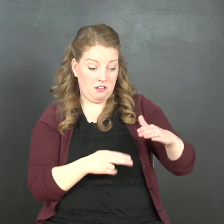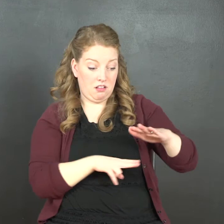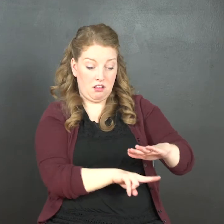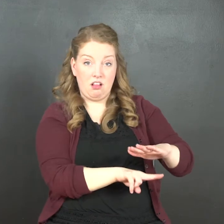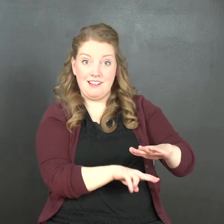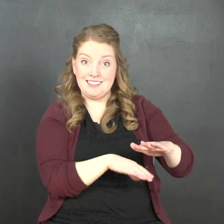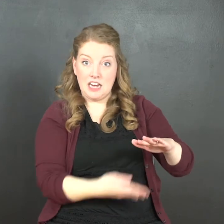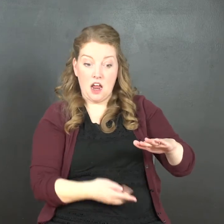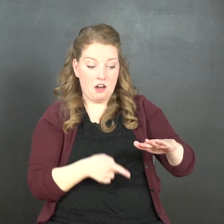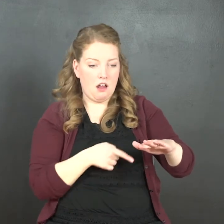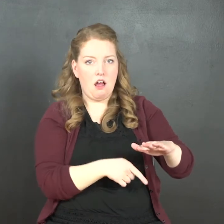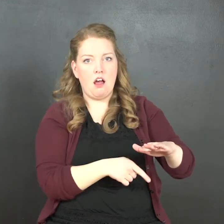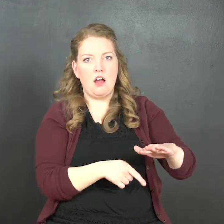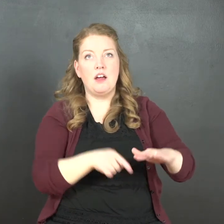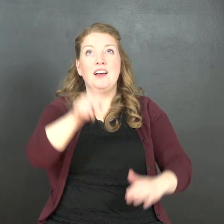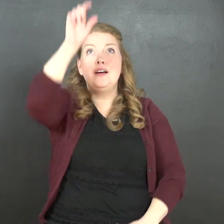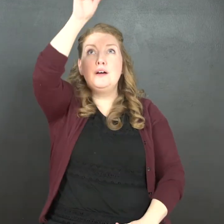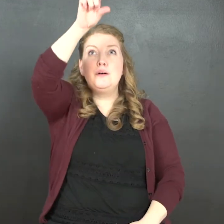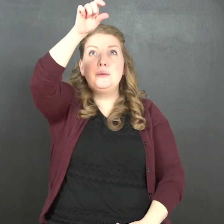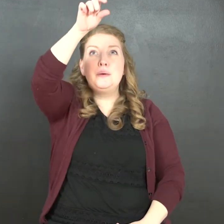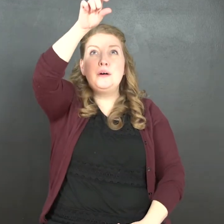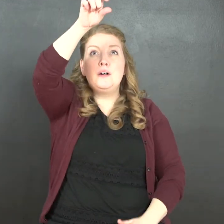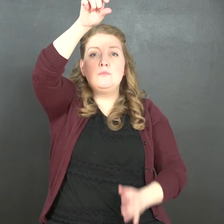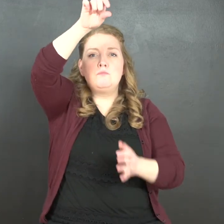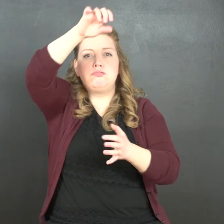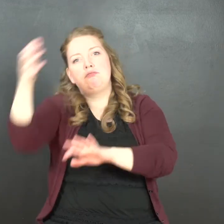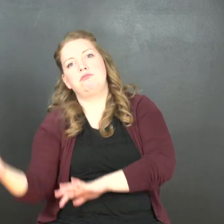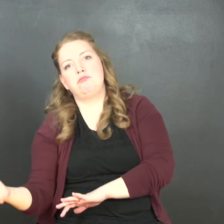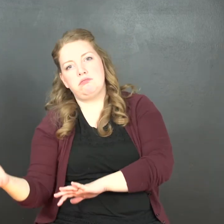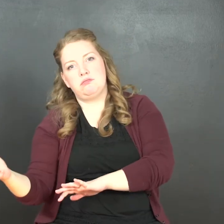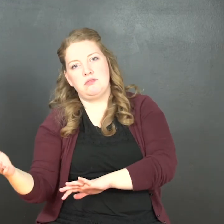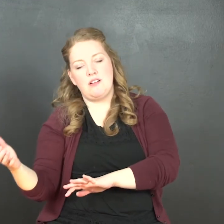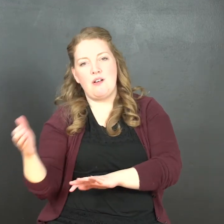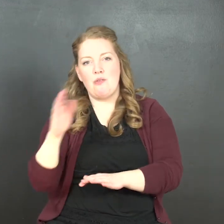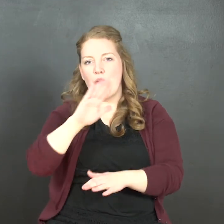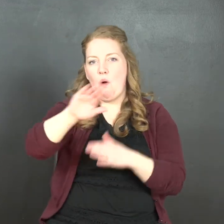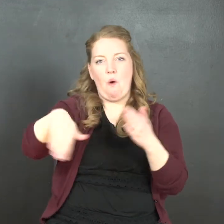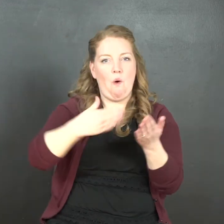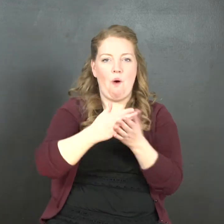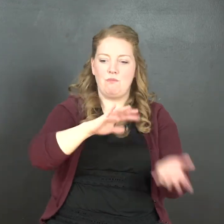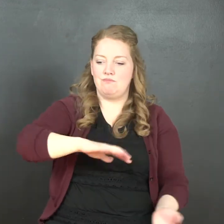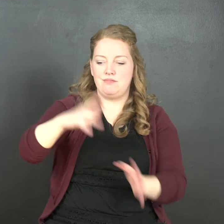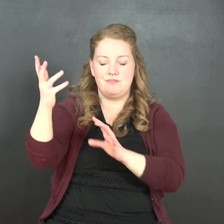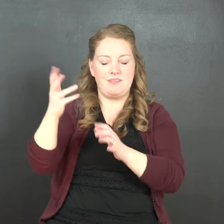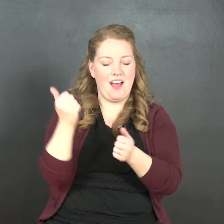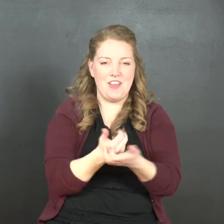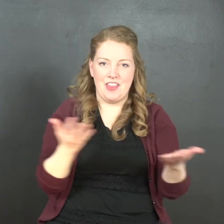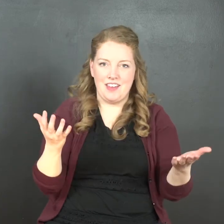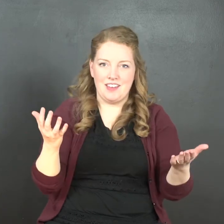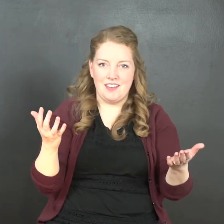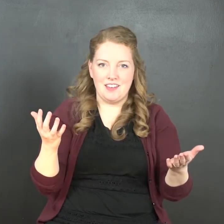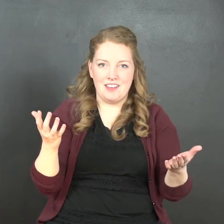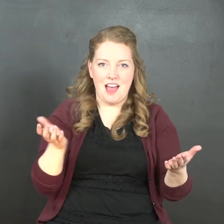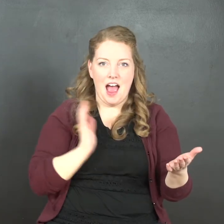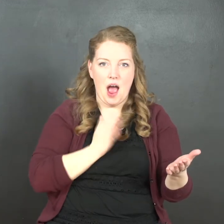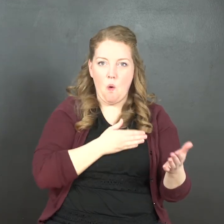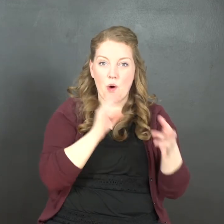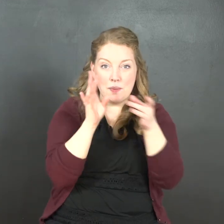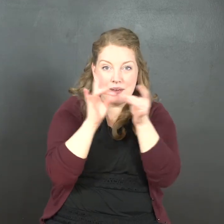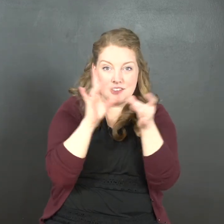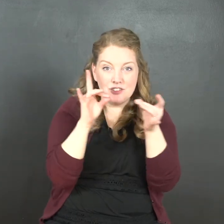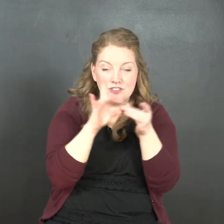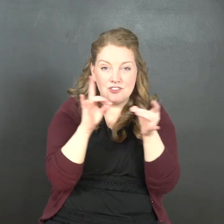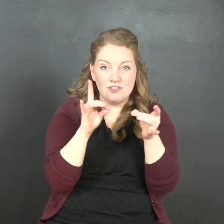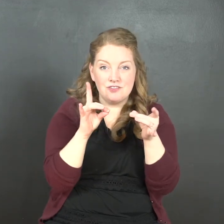would be totally drastically different. And what an empty message we would have, because there would be no defeat of sin,